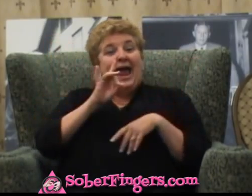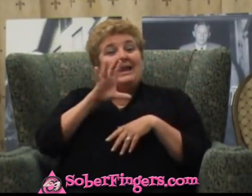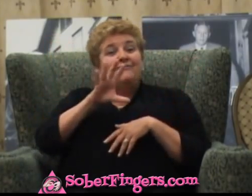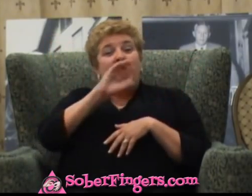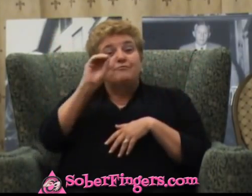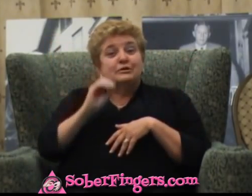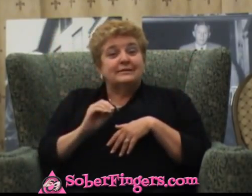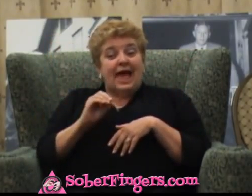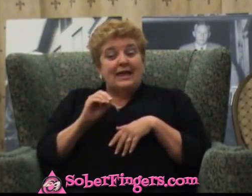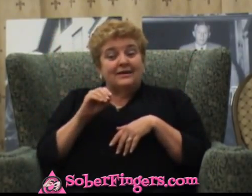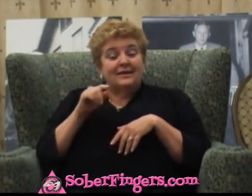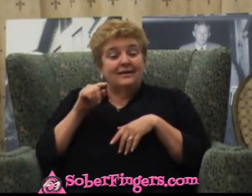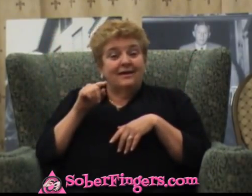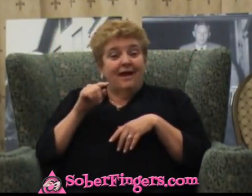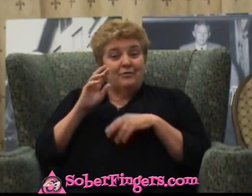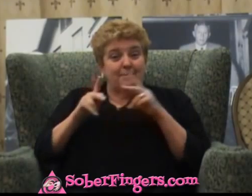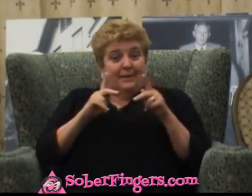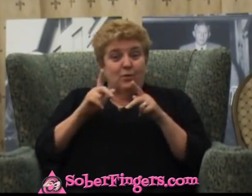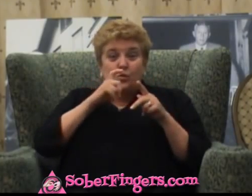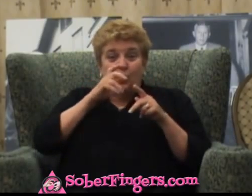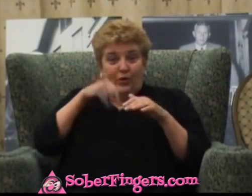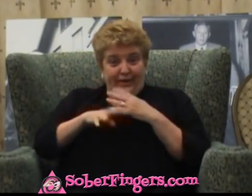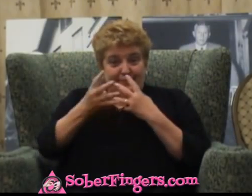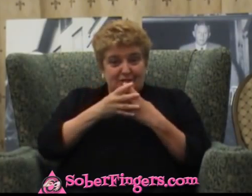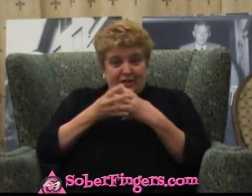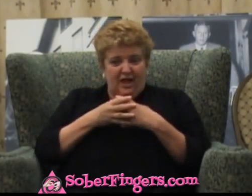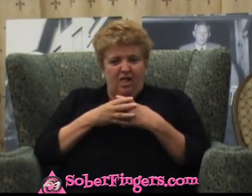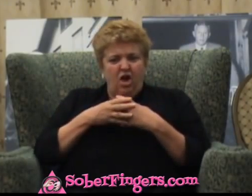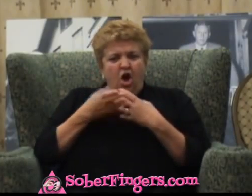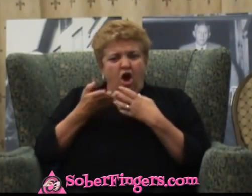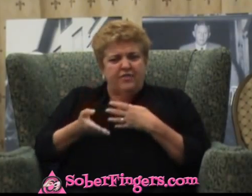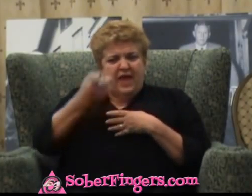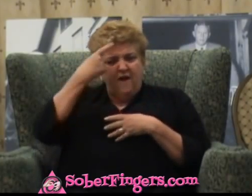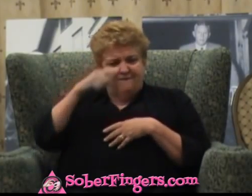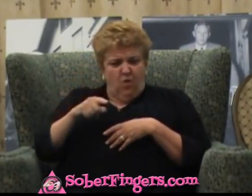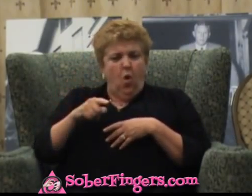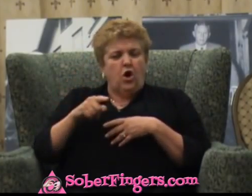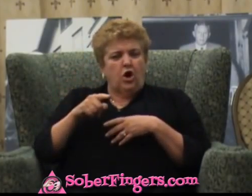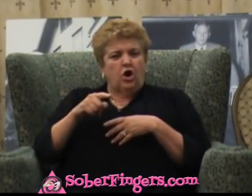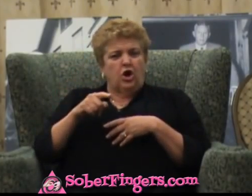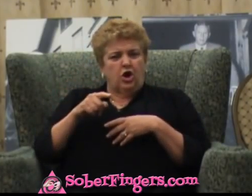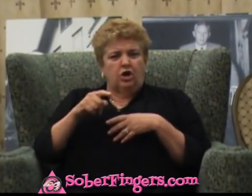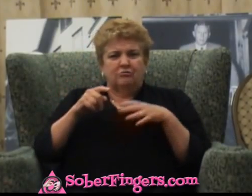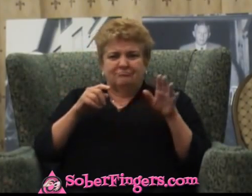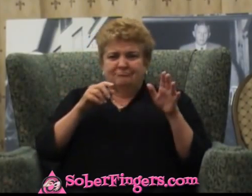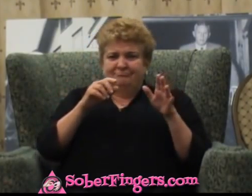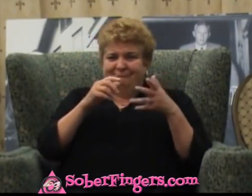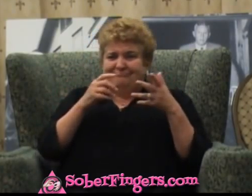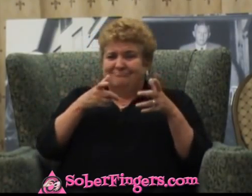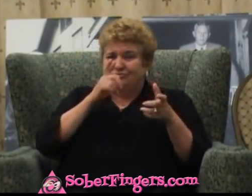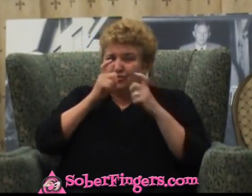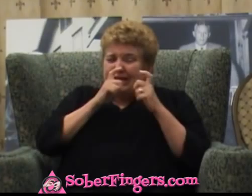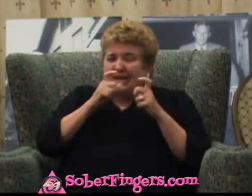are there for drug or alcohol-related crimes. So, you give them a program like Al-Anon, and no offense to Al-Anon, I'm not here because my mother